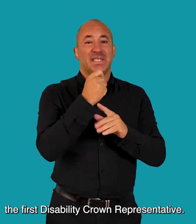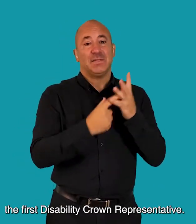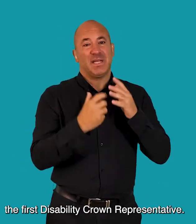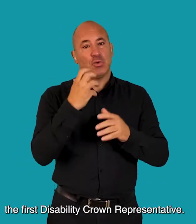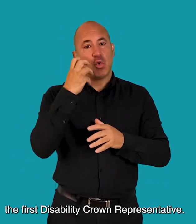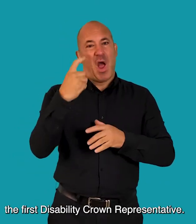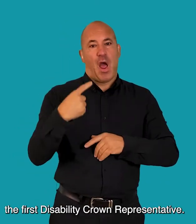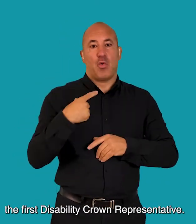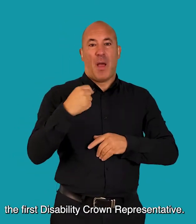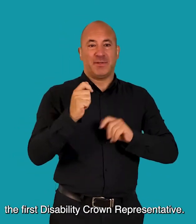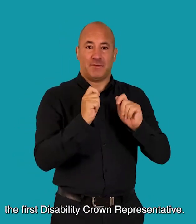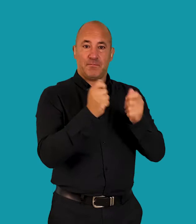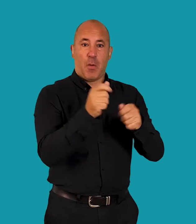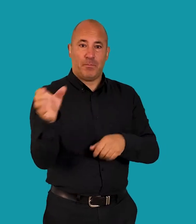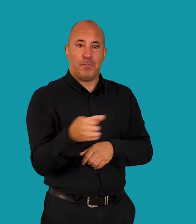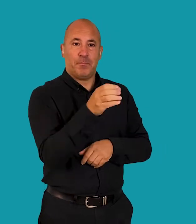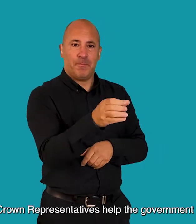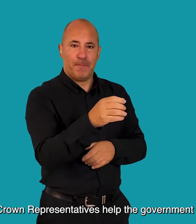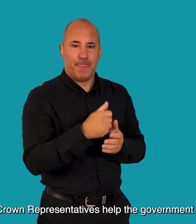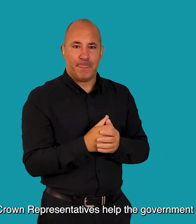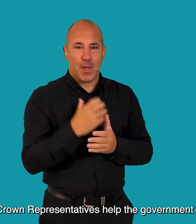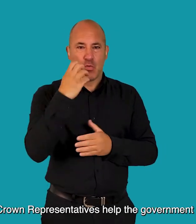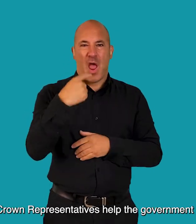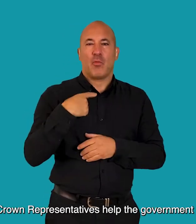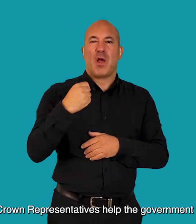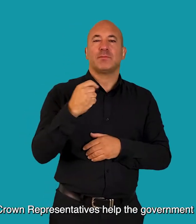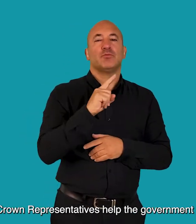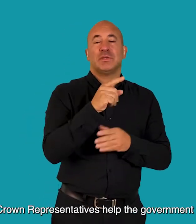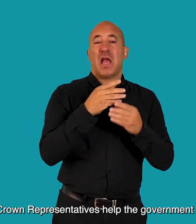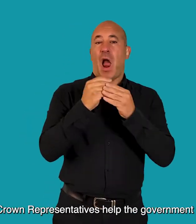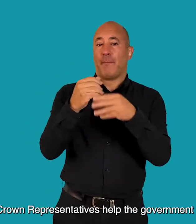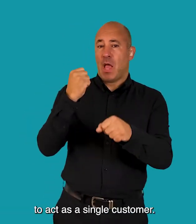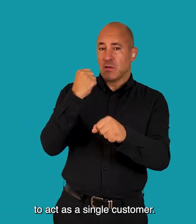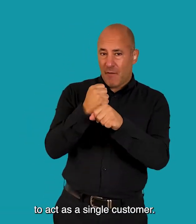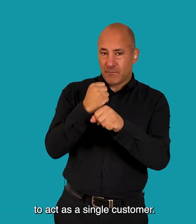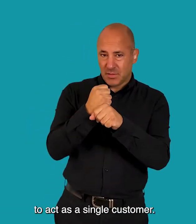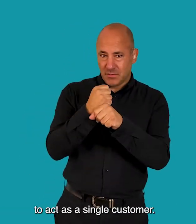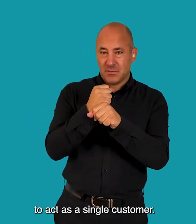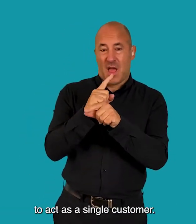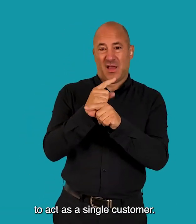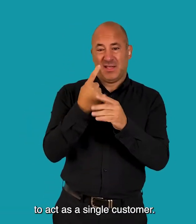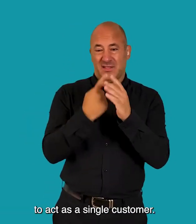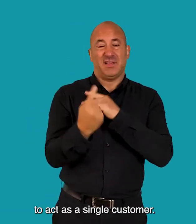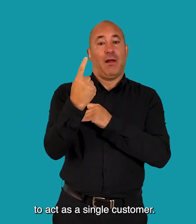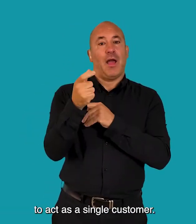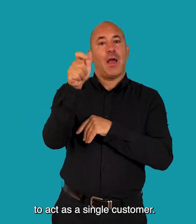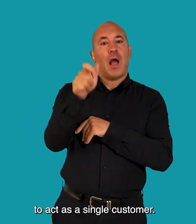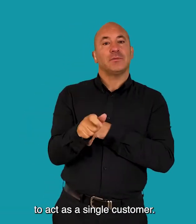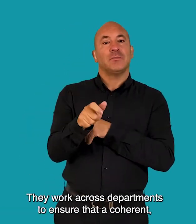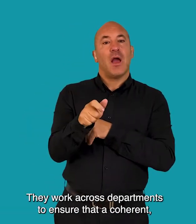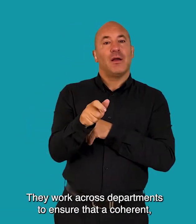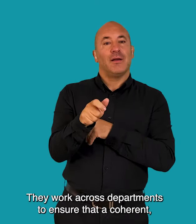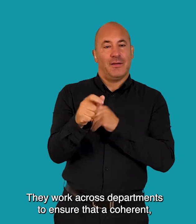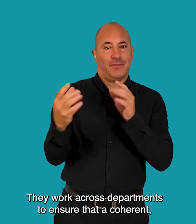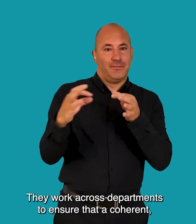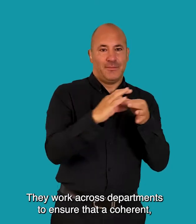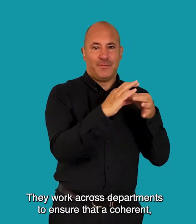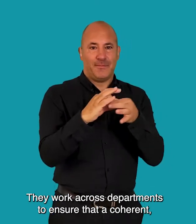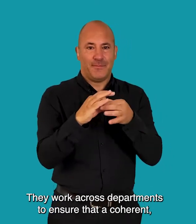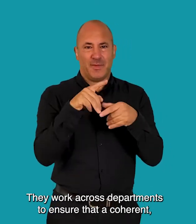Crown Representative. Crown representatives help the government to act as a single customer. They work across departments to